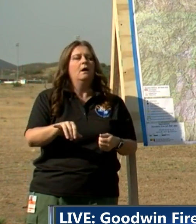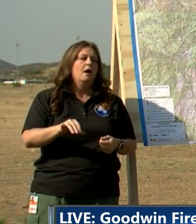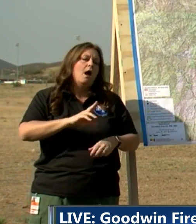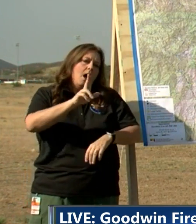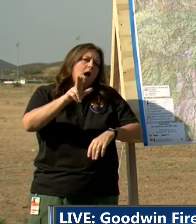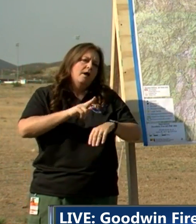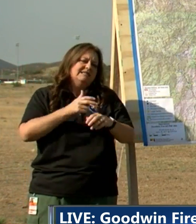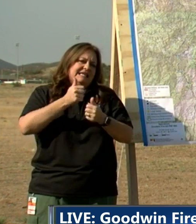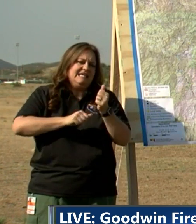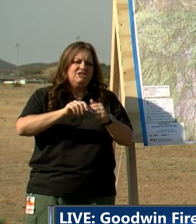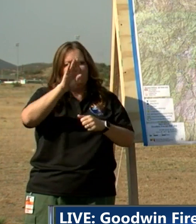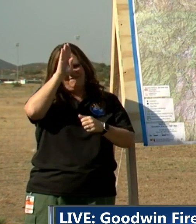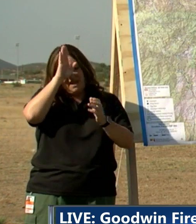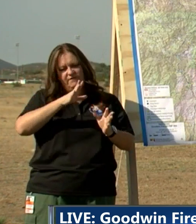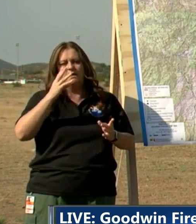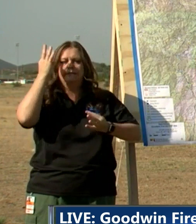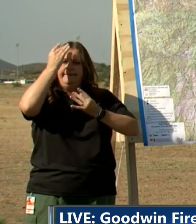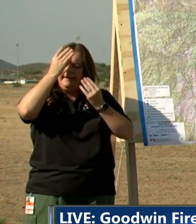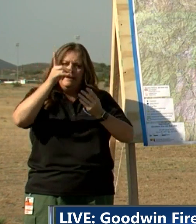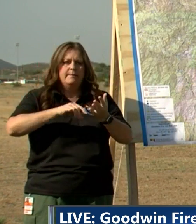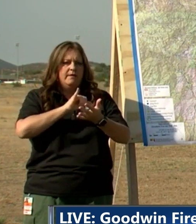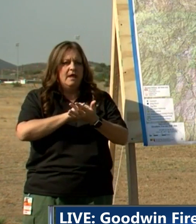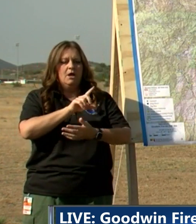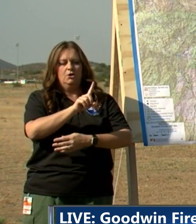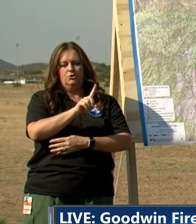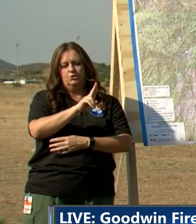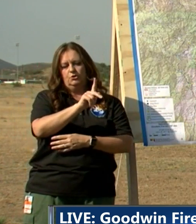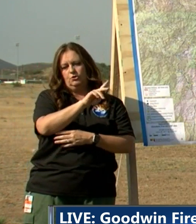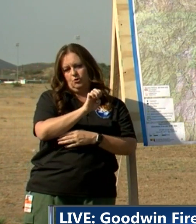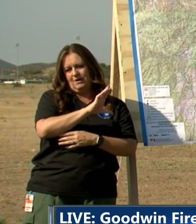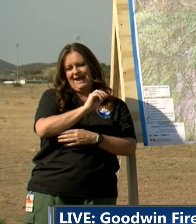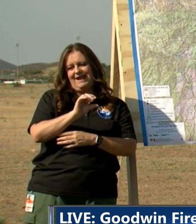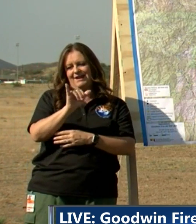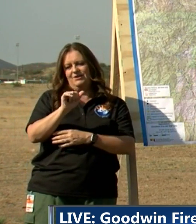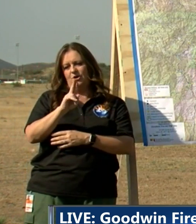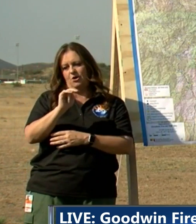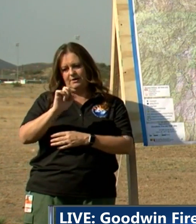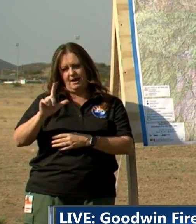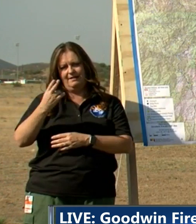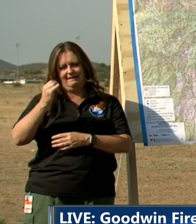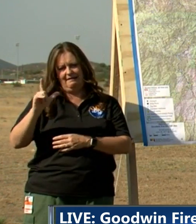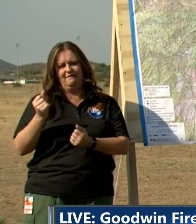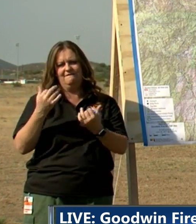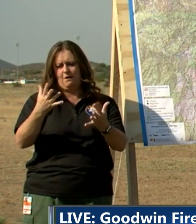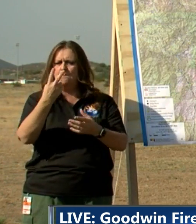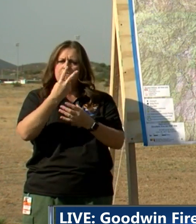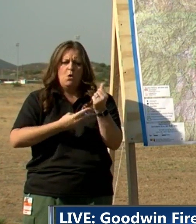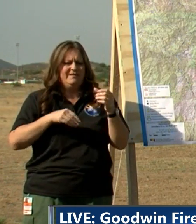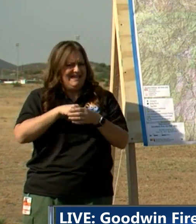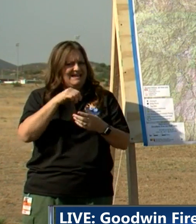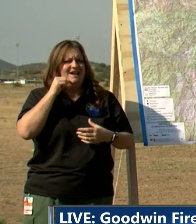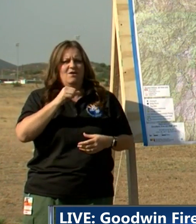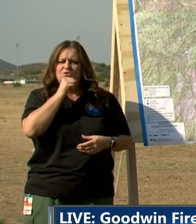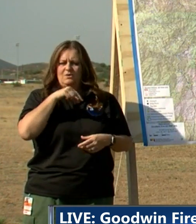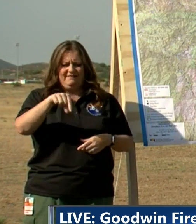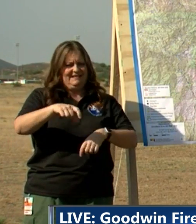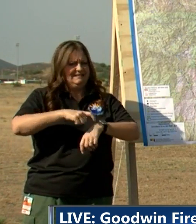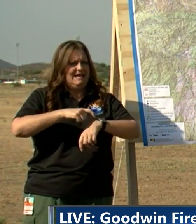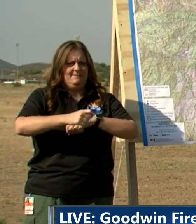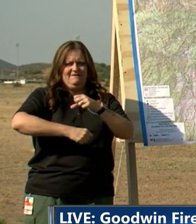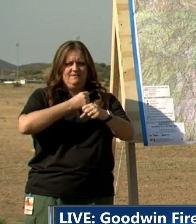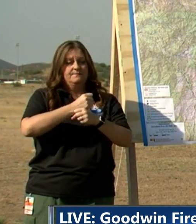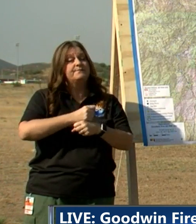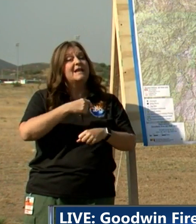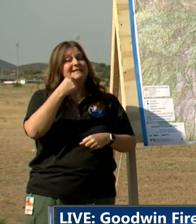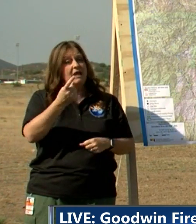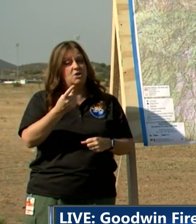firefighter's mind. The Dude Fire and also the Yarnell Hill Fire were both in Arizona this time of year. But what I can tell you about that, the